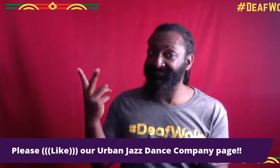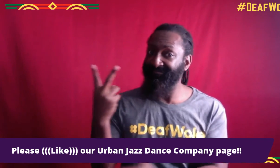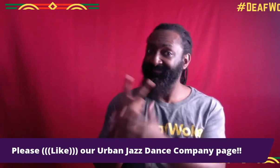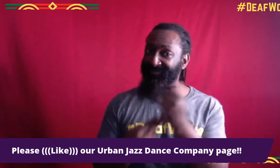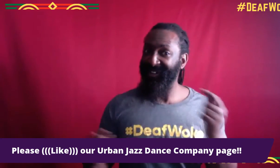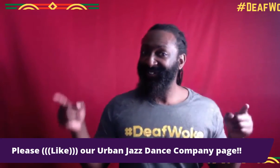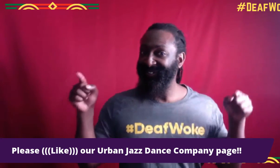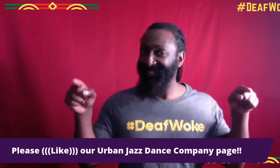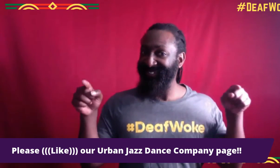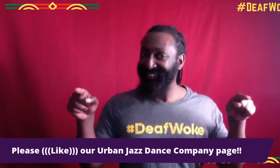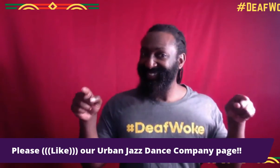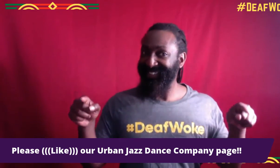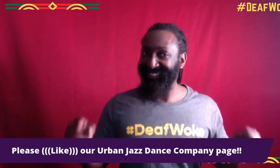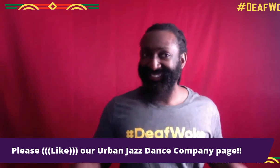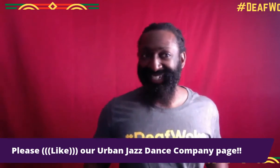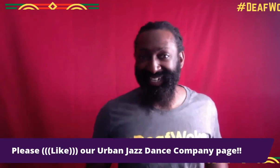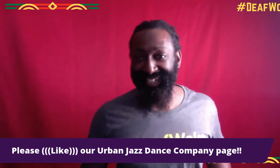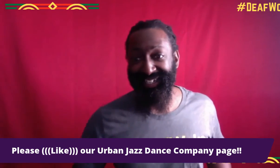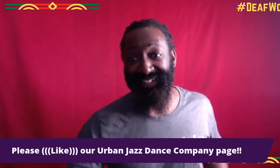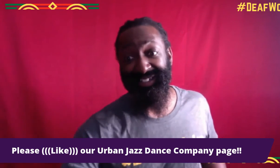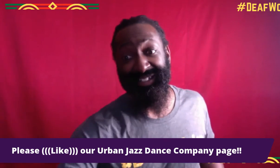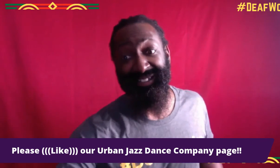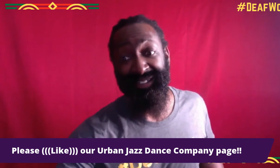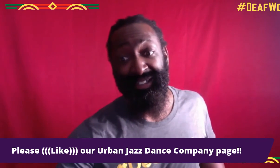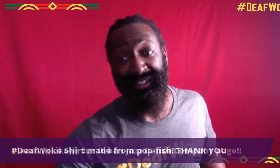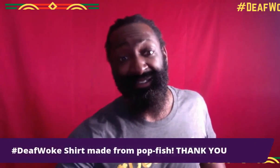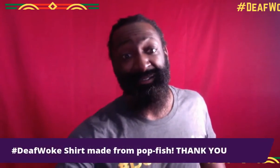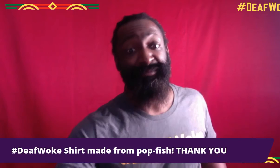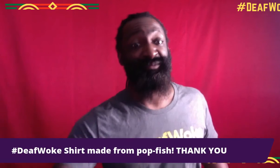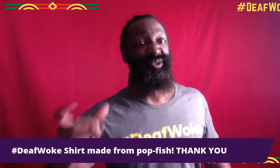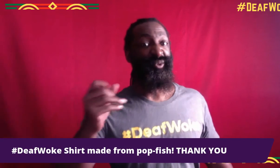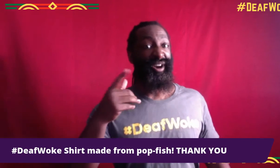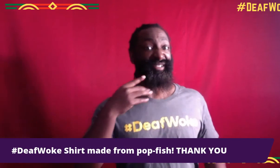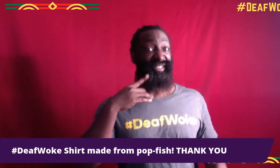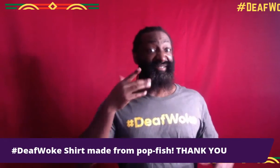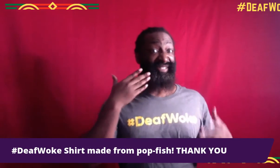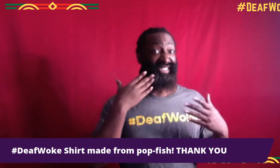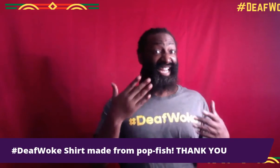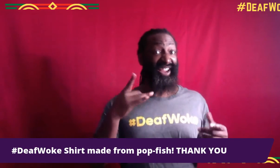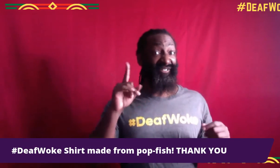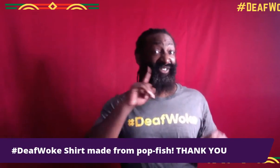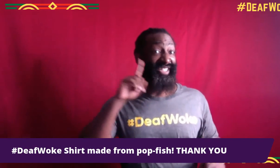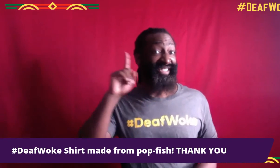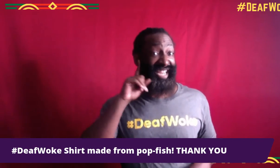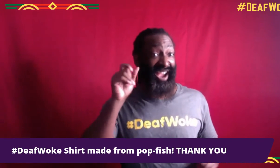channel. Yeah, both. We're on both platforms.